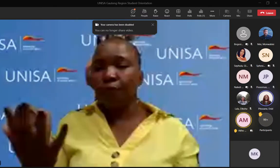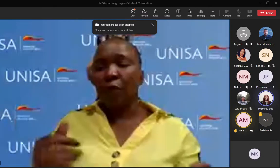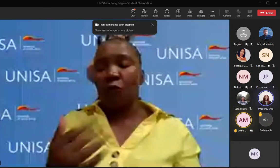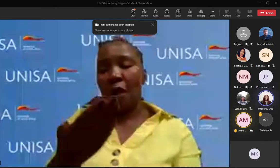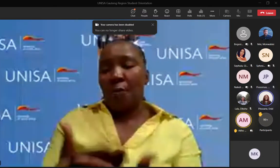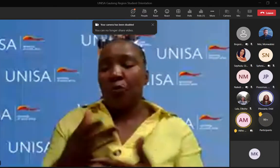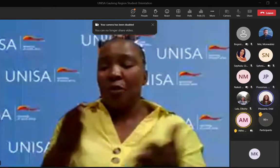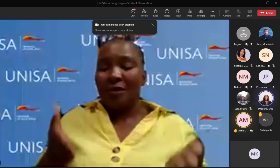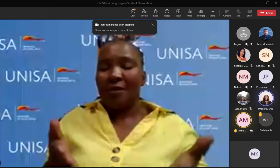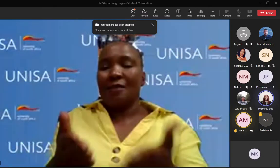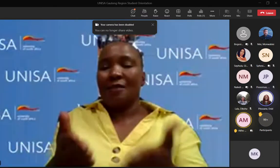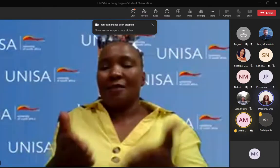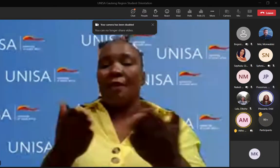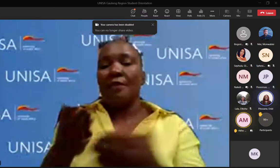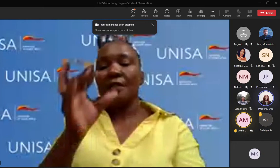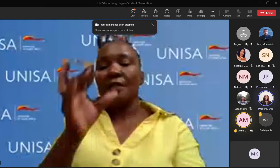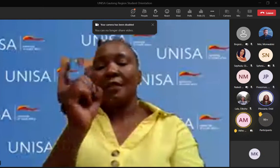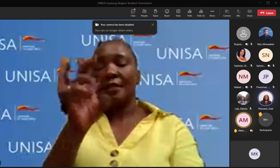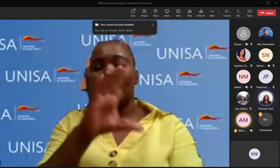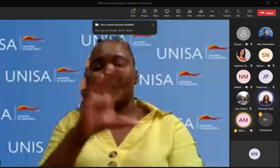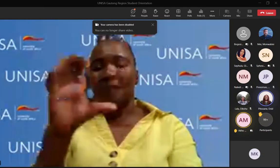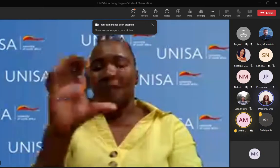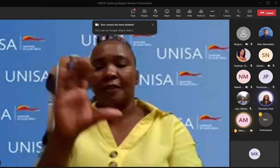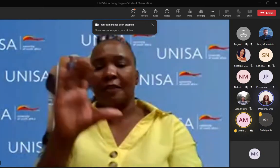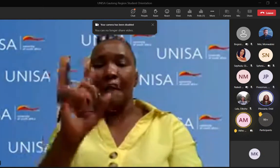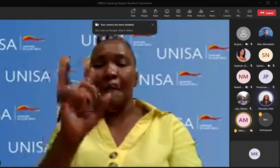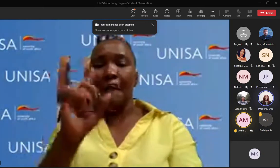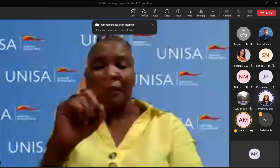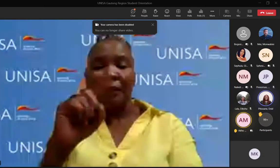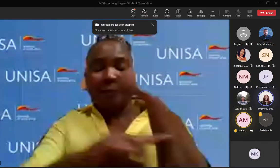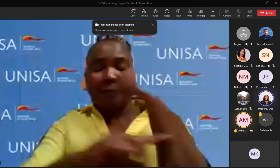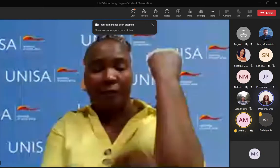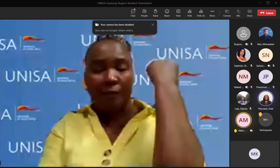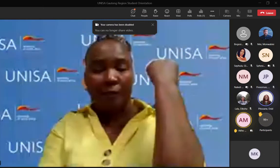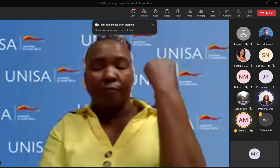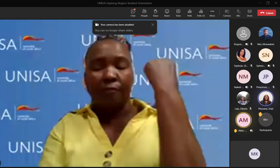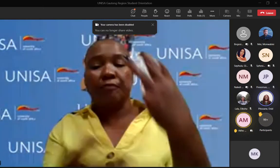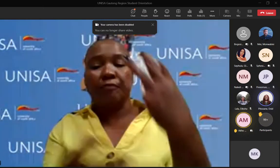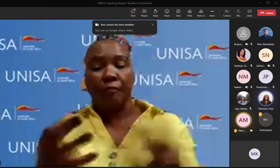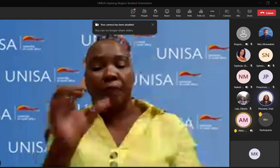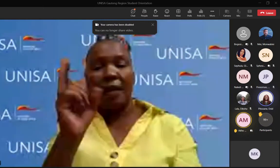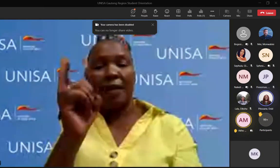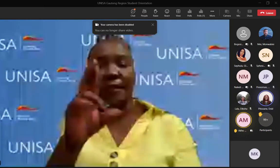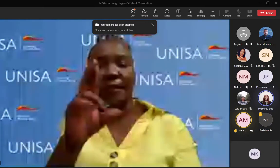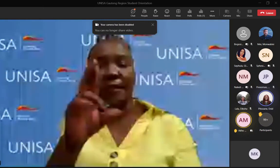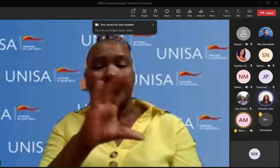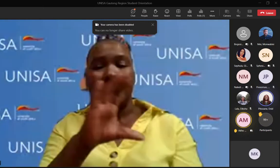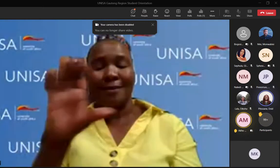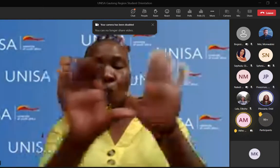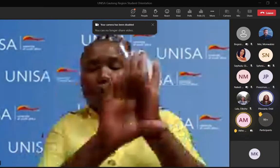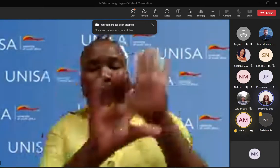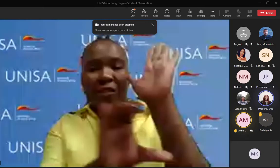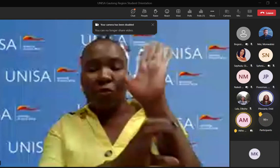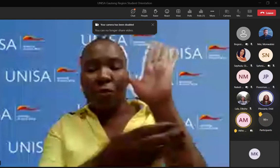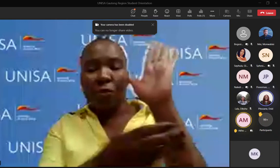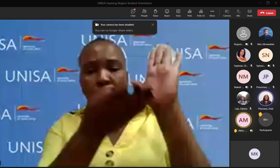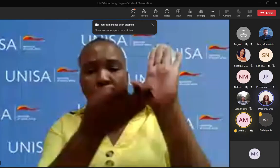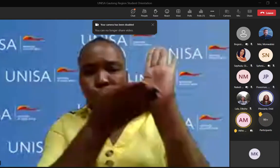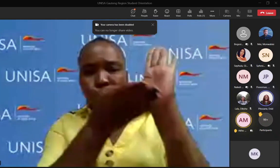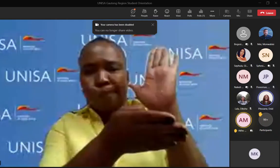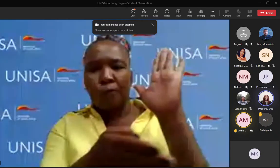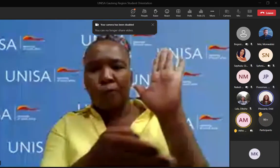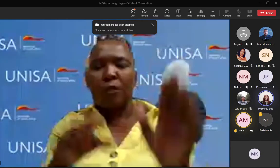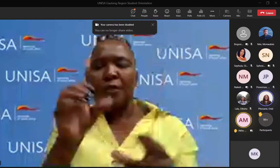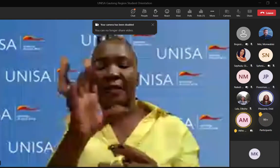but lastly there is an SRC Constitution um section 2.4.1